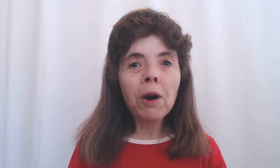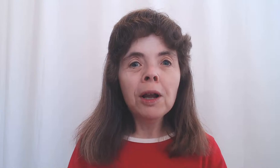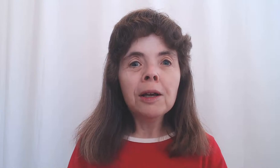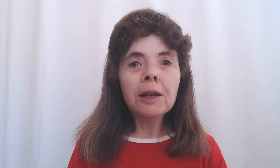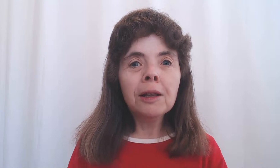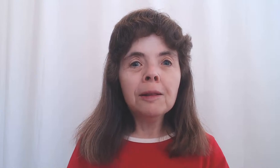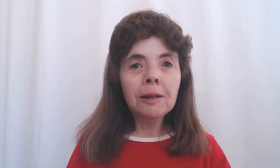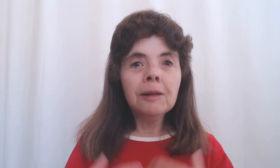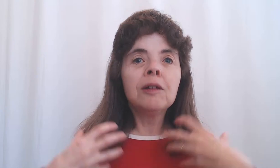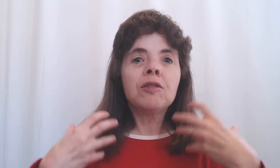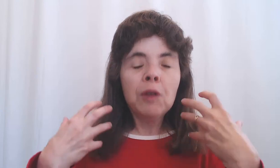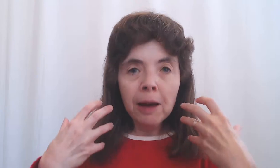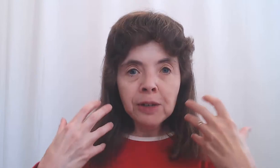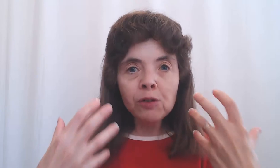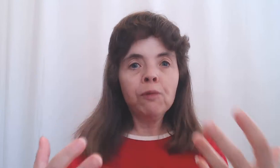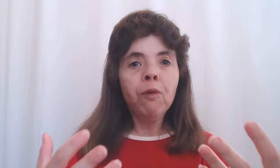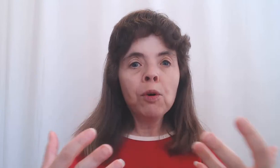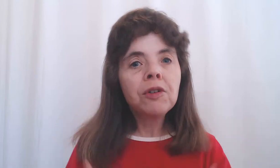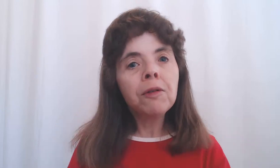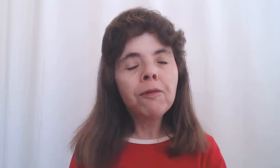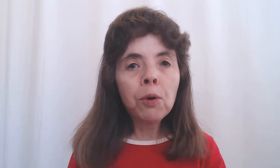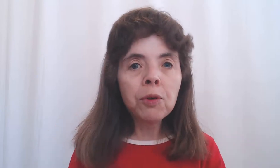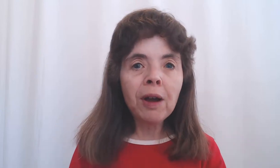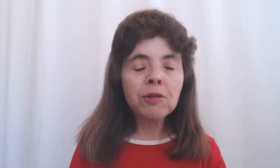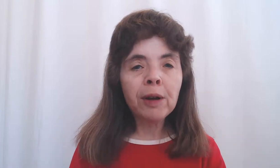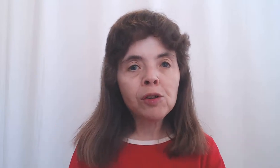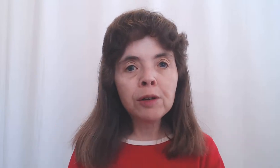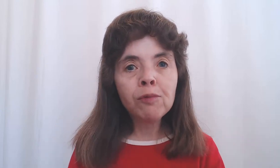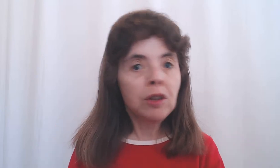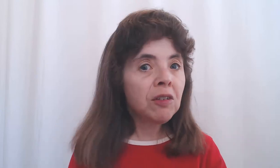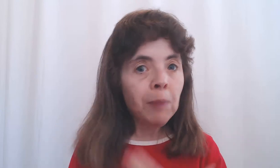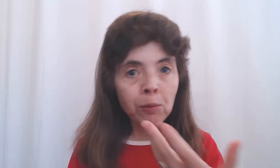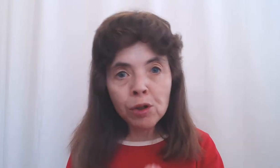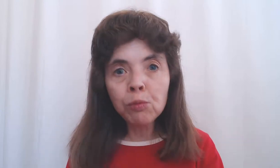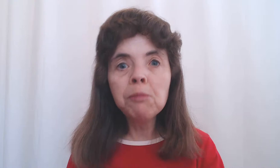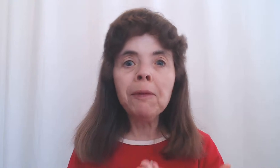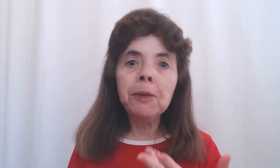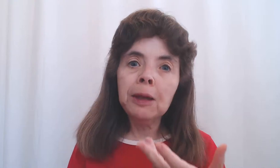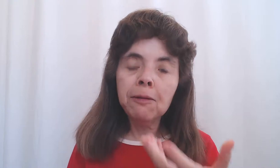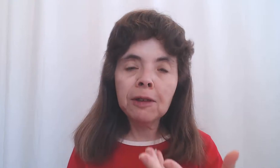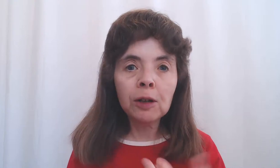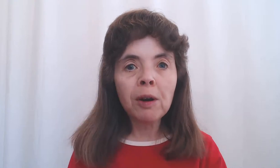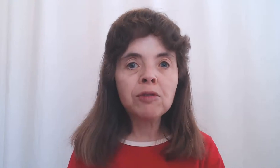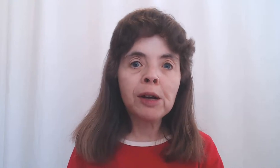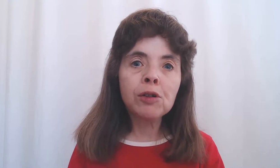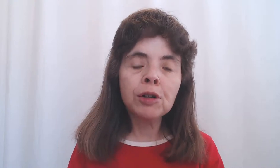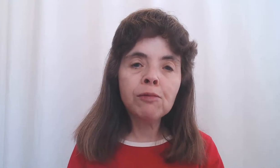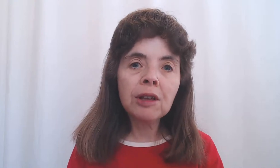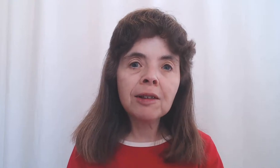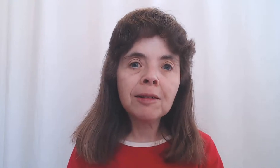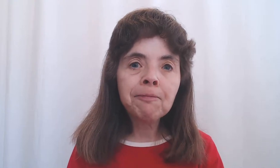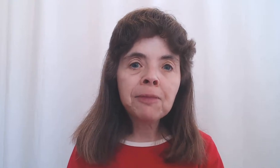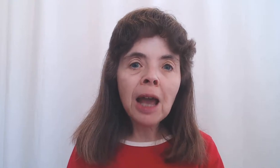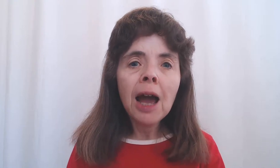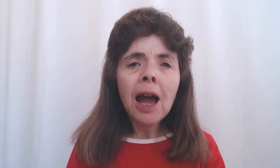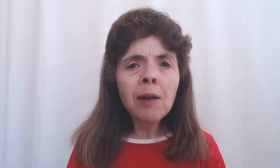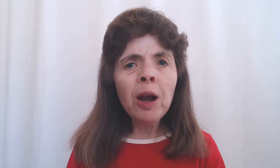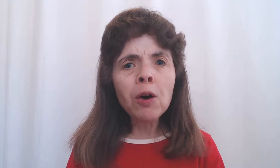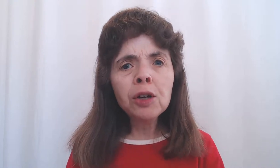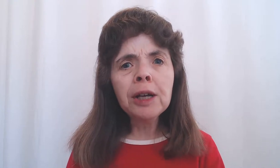its evidential force for the resurrection of Jesus, by which we meant the physical resurrection of Jesus. And we argued